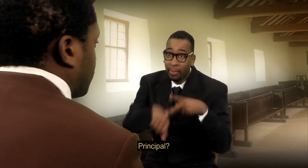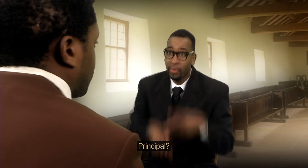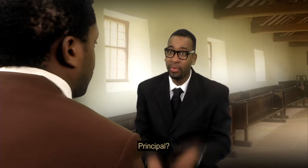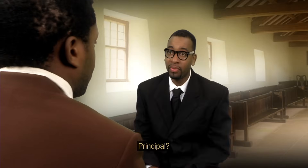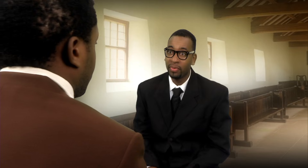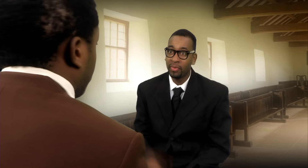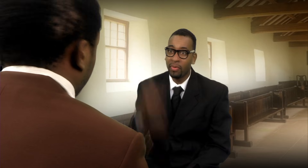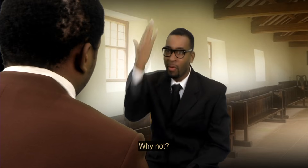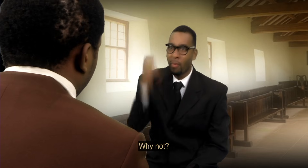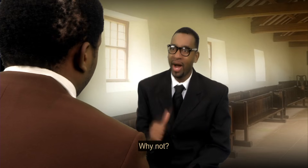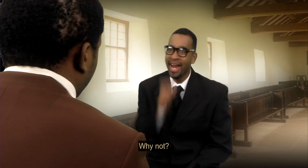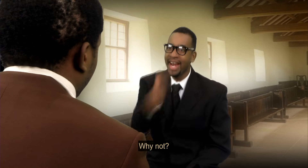Principal? Why not?